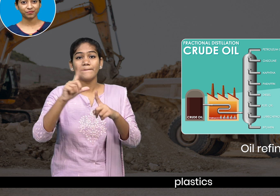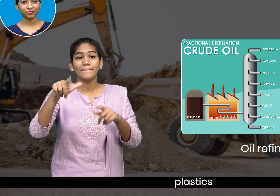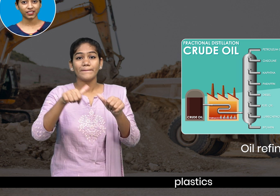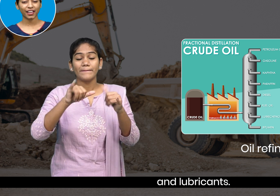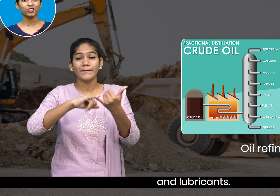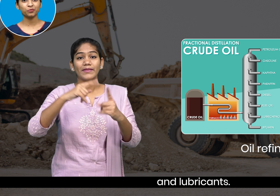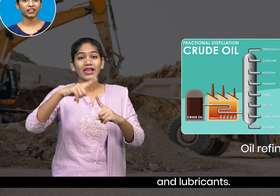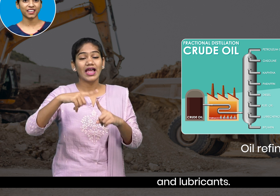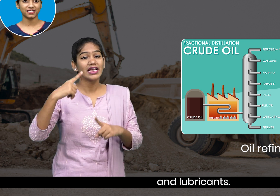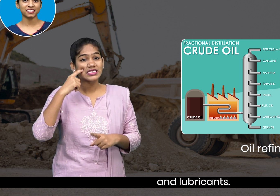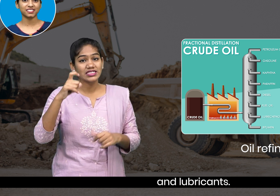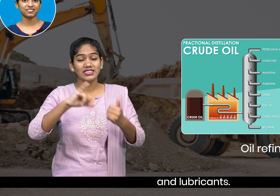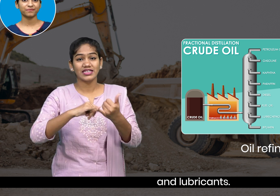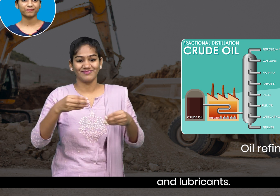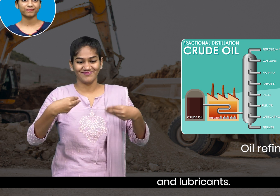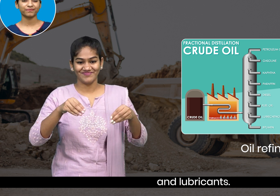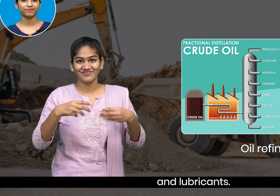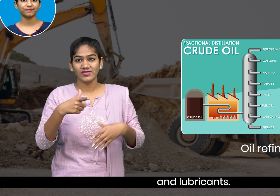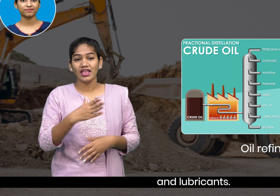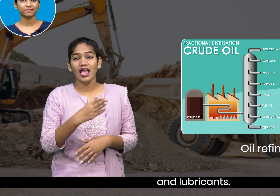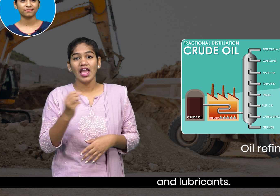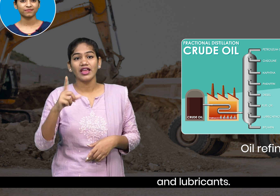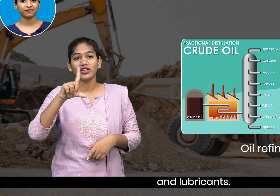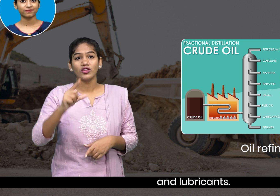plastics and lubricants.